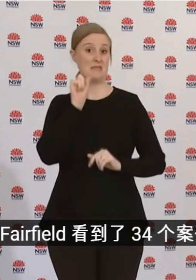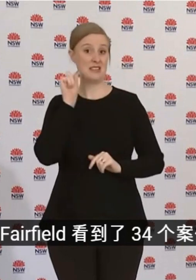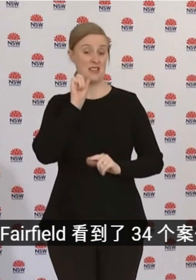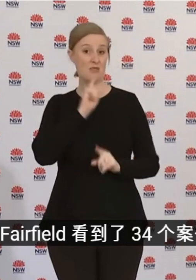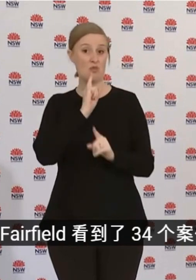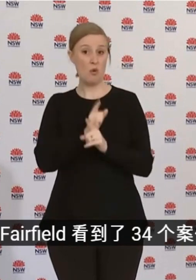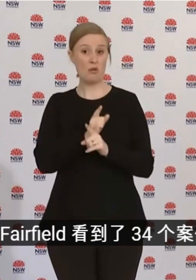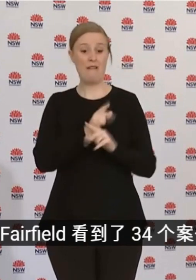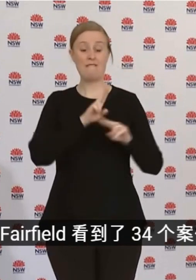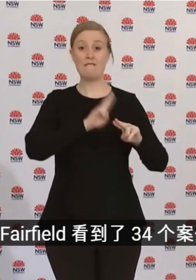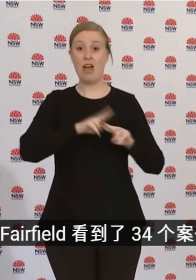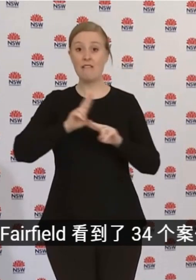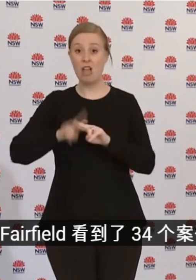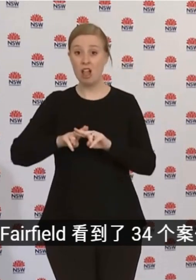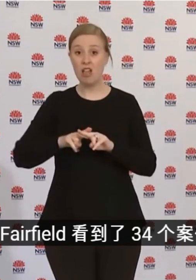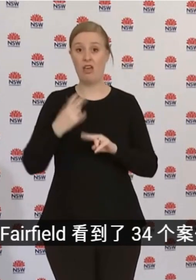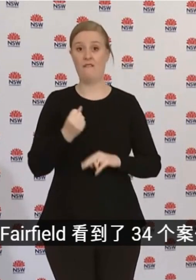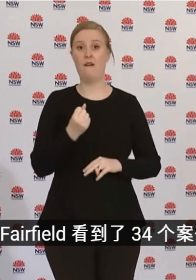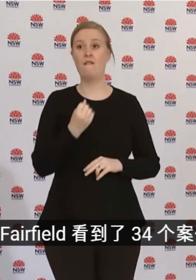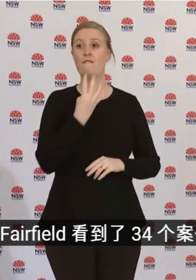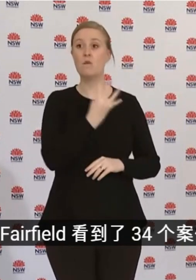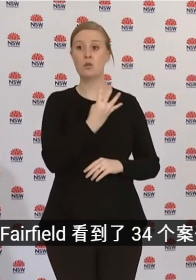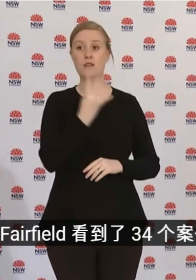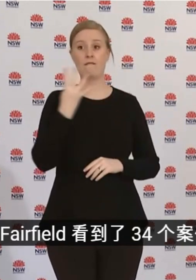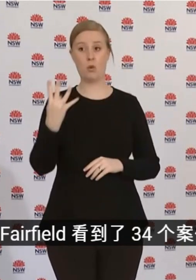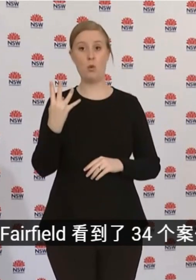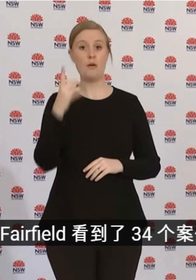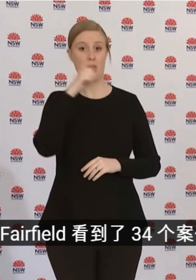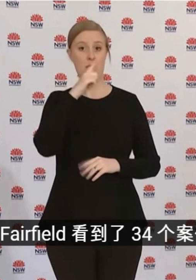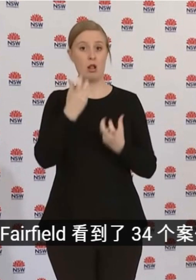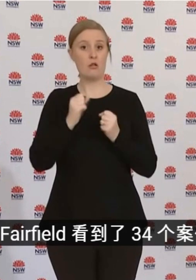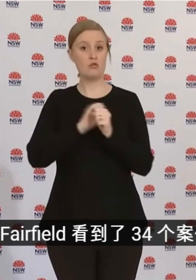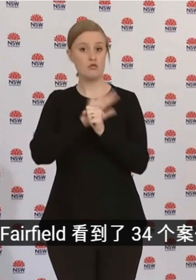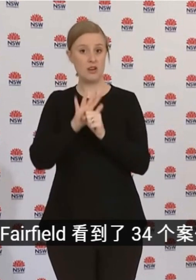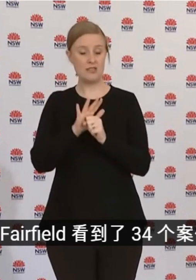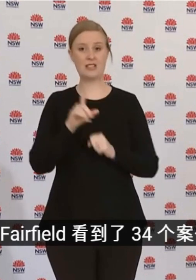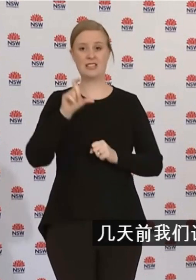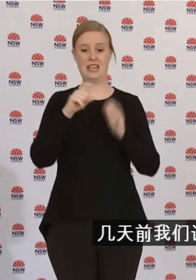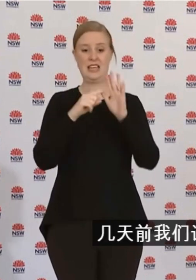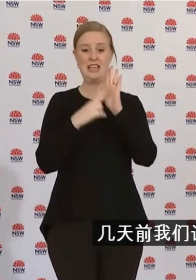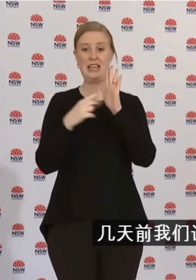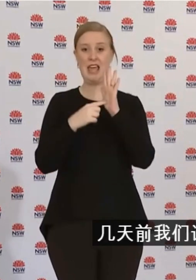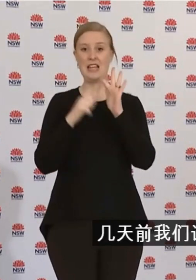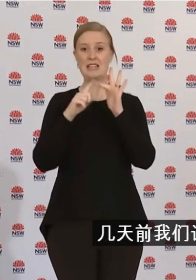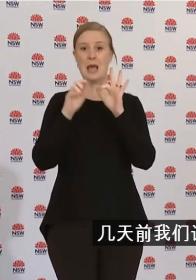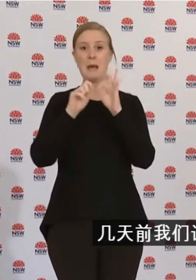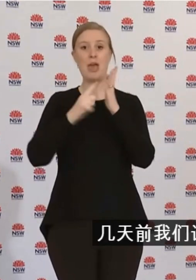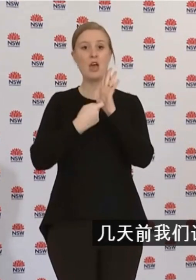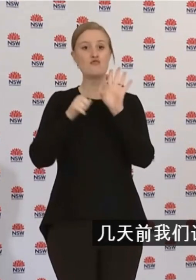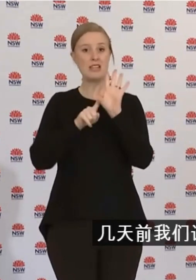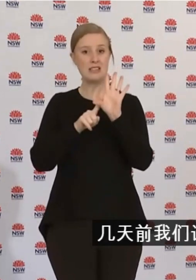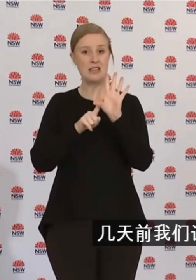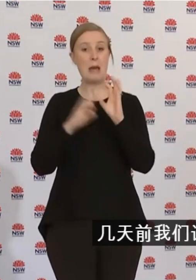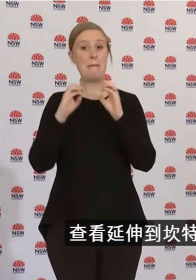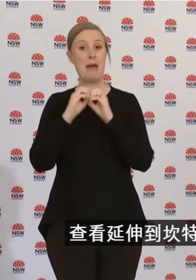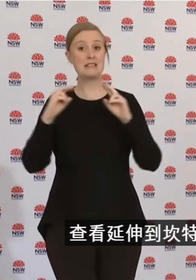Fairfield saw 34 cases. Canterbury Bankstown, and you'd remember we talked about this a few days ago